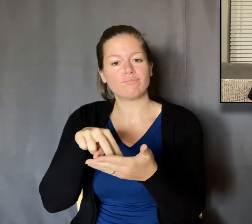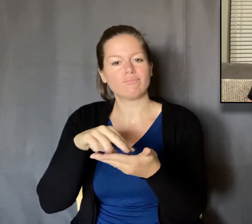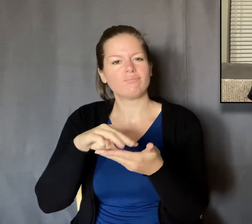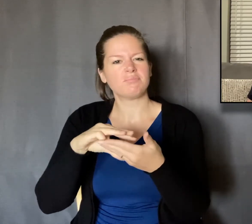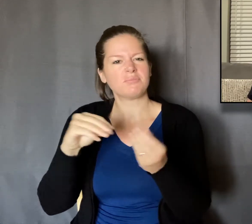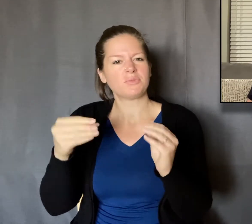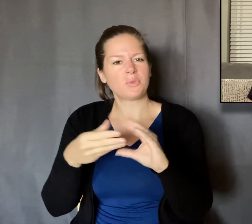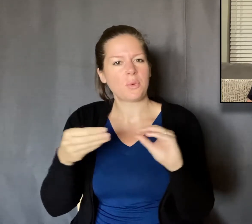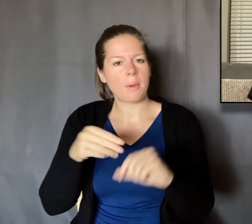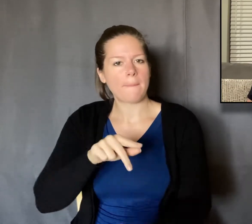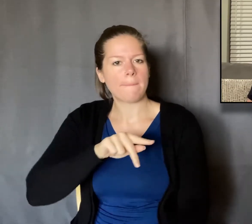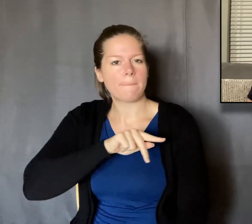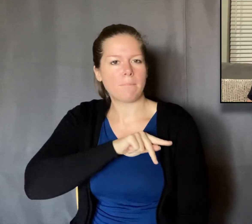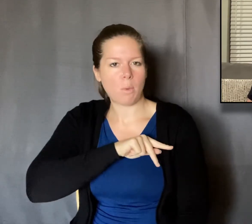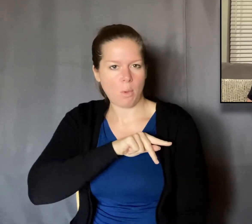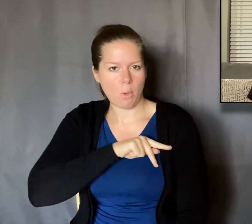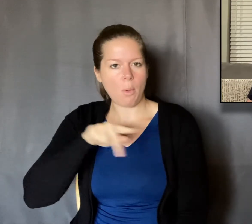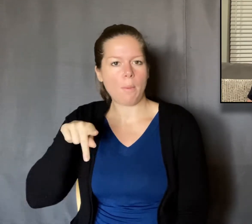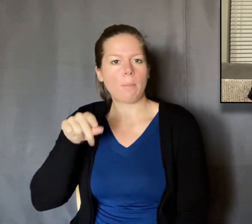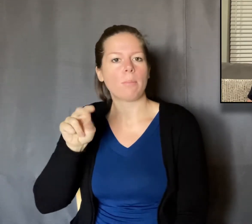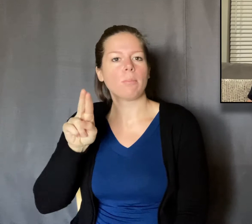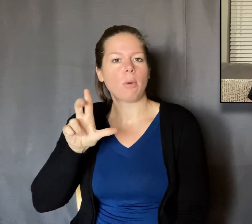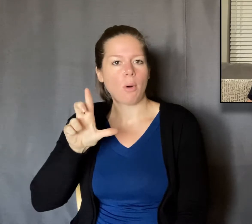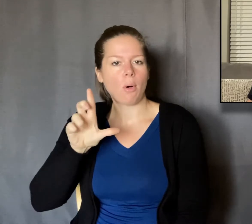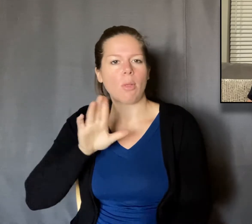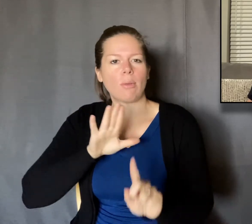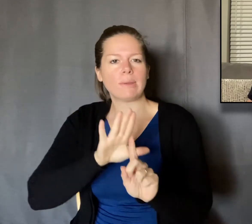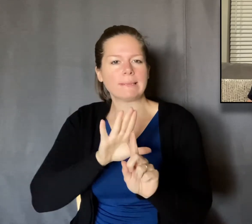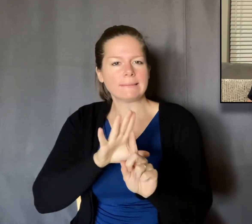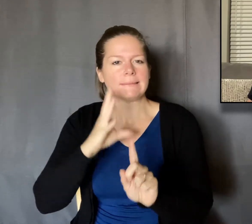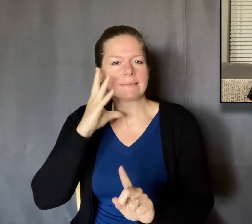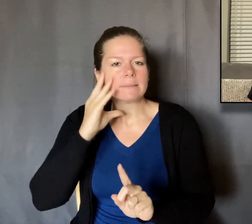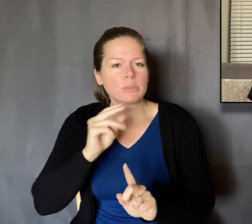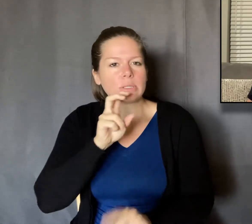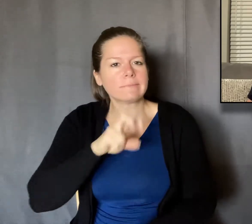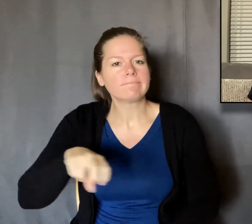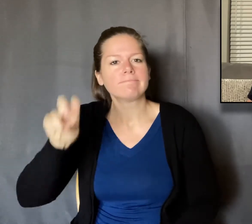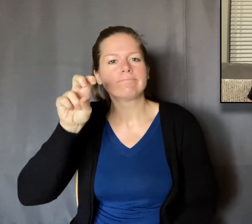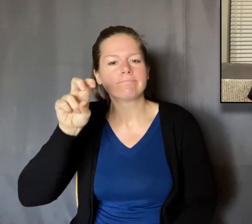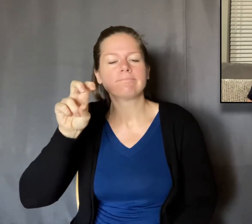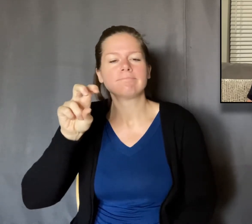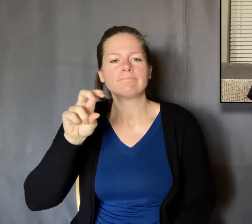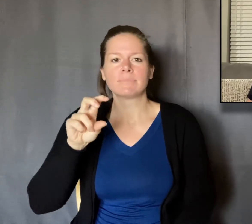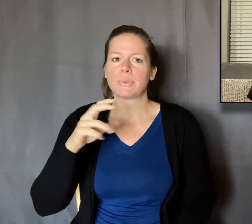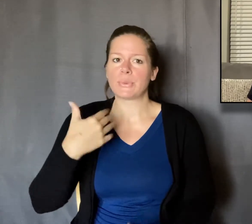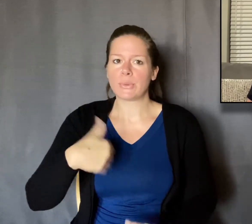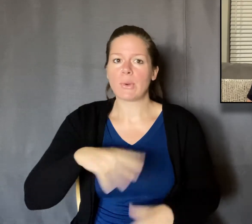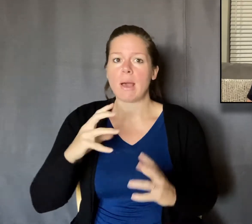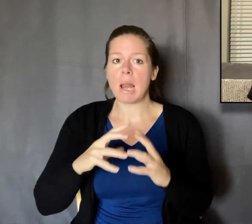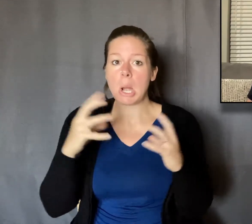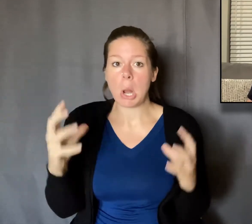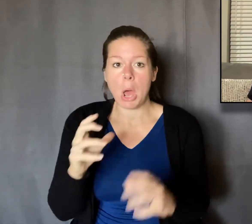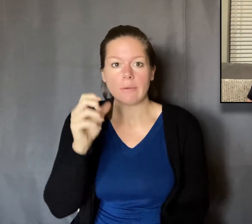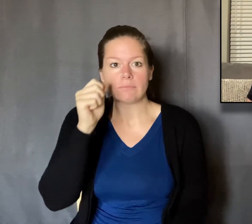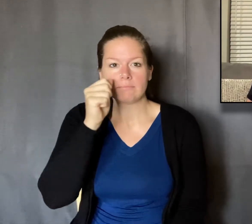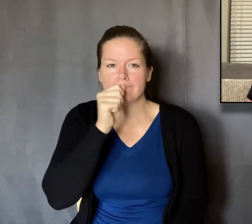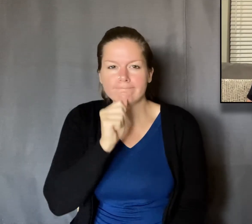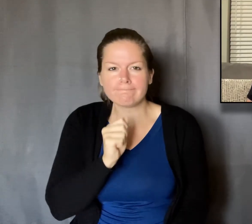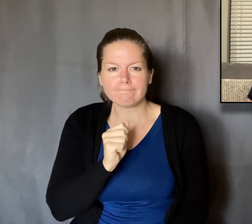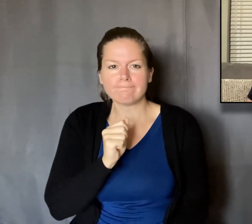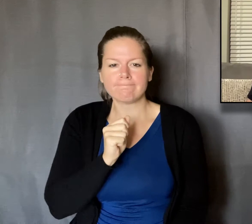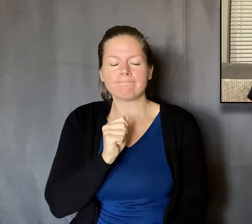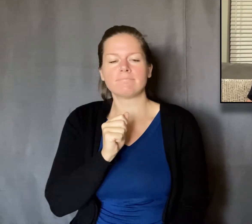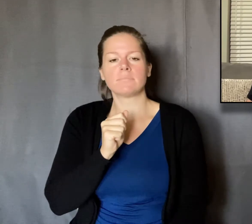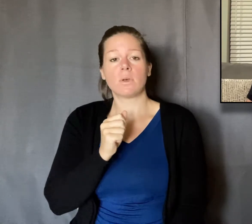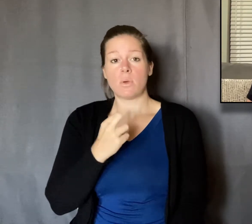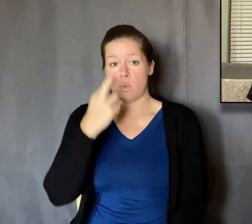trial as he goes through difficult times at the hands of both the Romans and the Jews. In this particular chapter, we